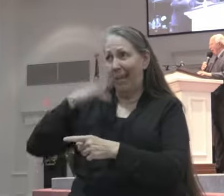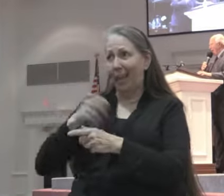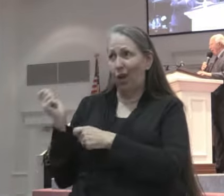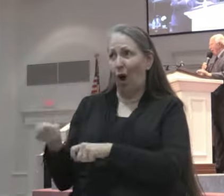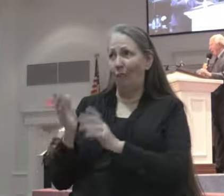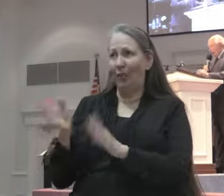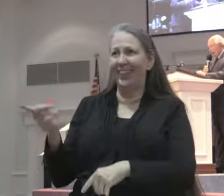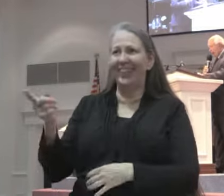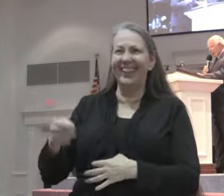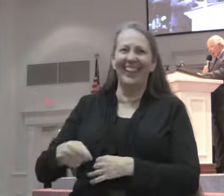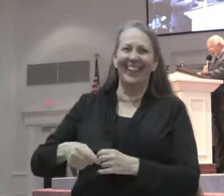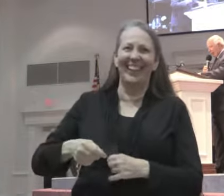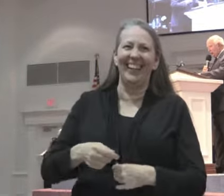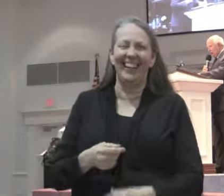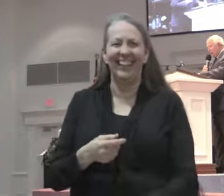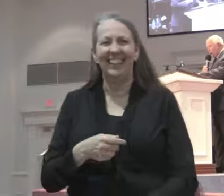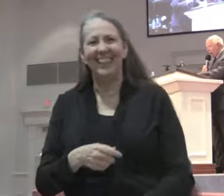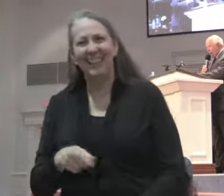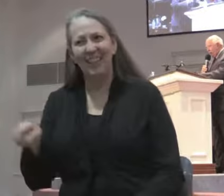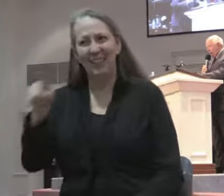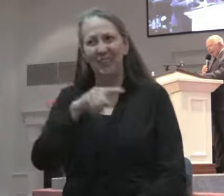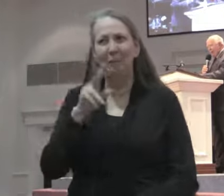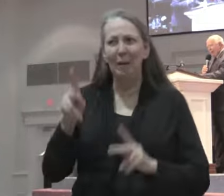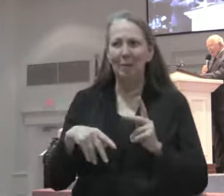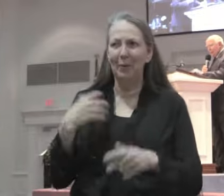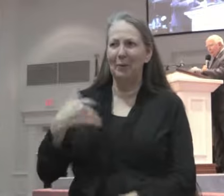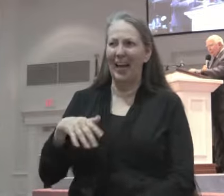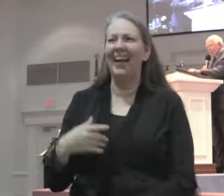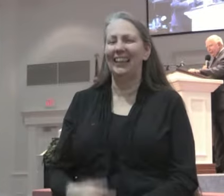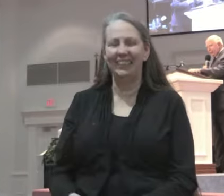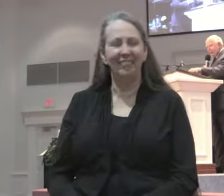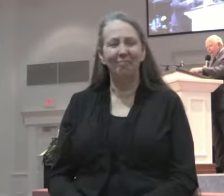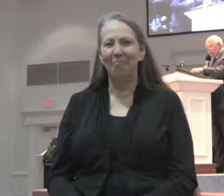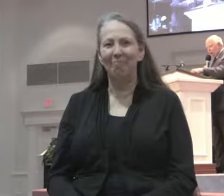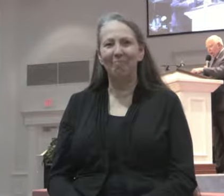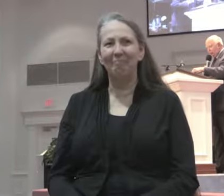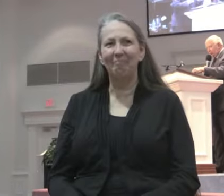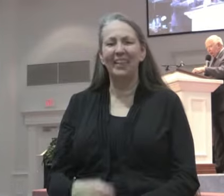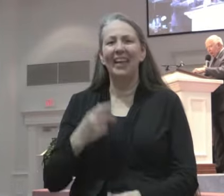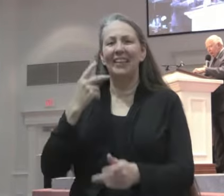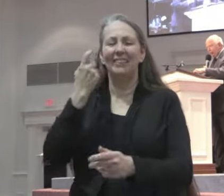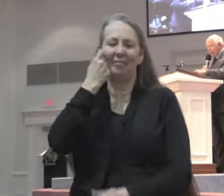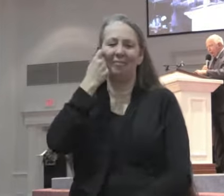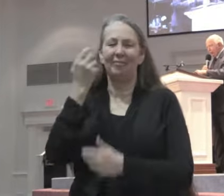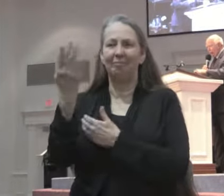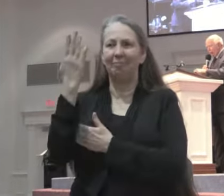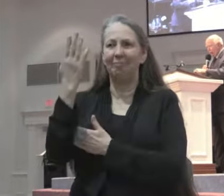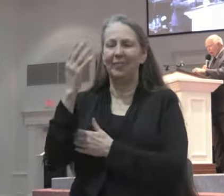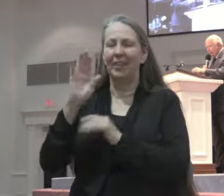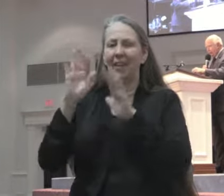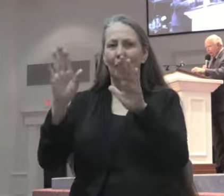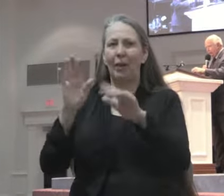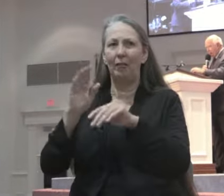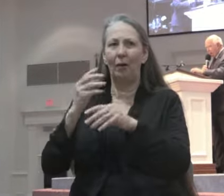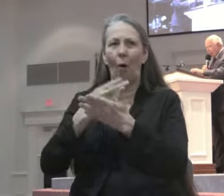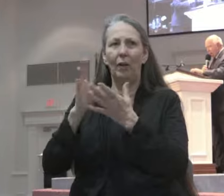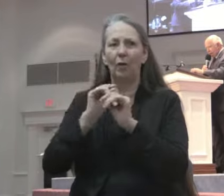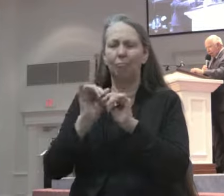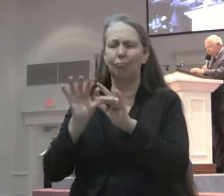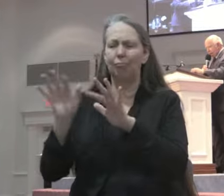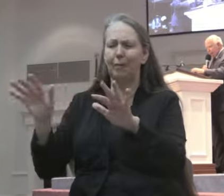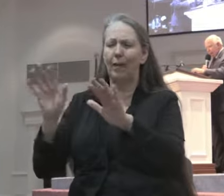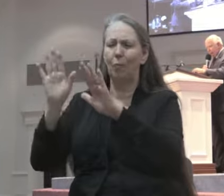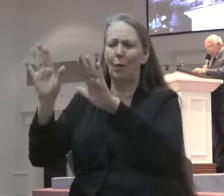oh my goodness, I can tell right now that you folks, I was visiting at a church this morning. We had a great move of God and